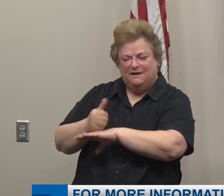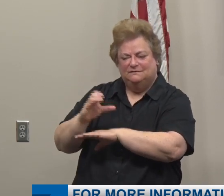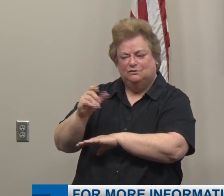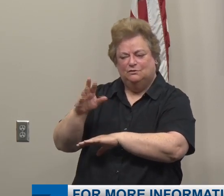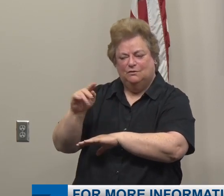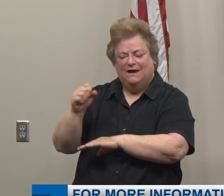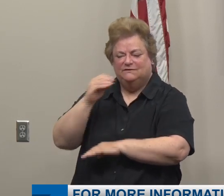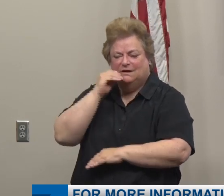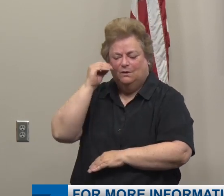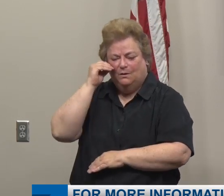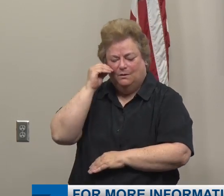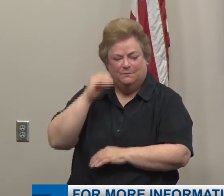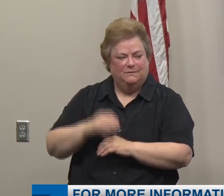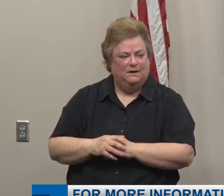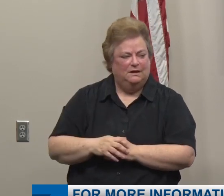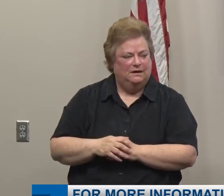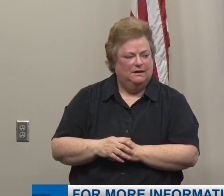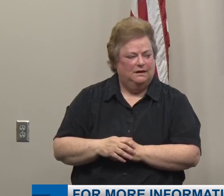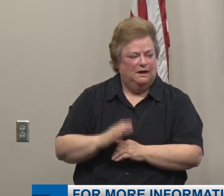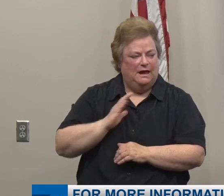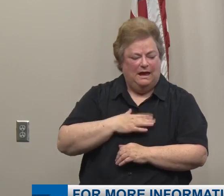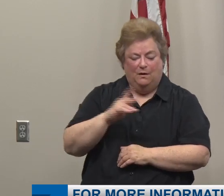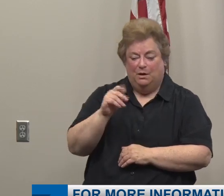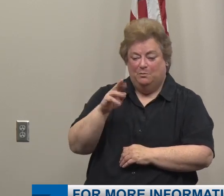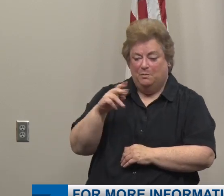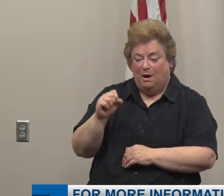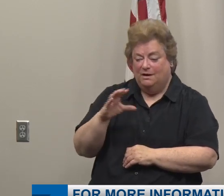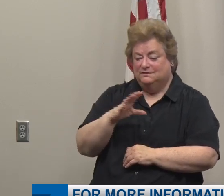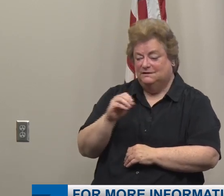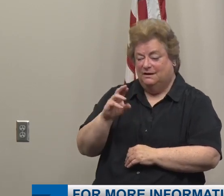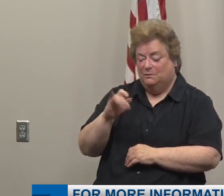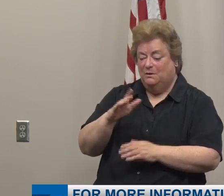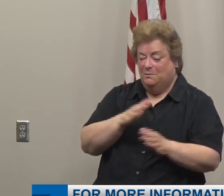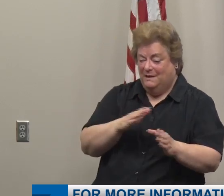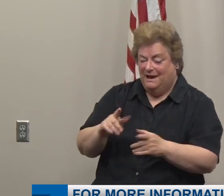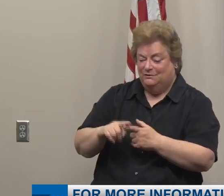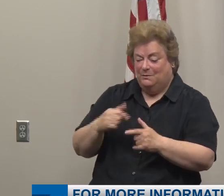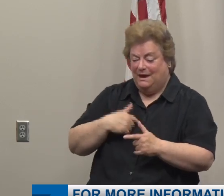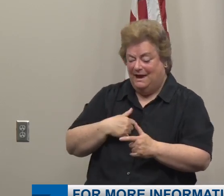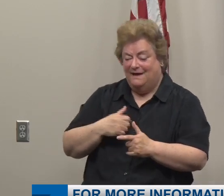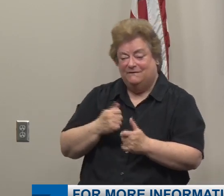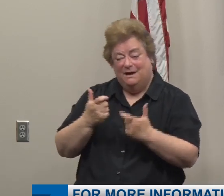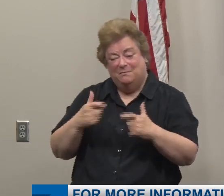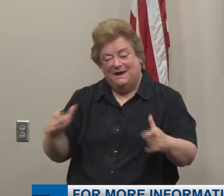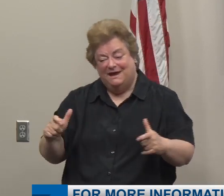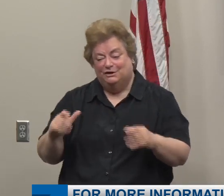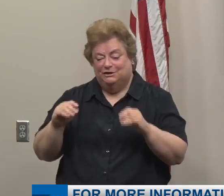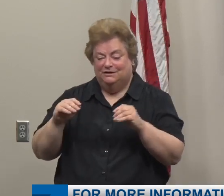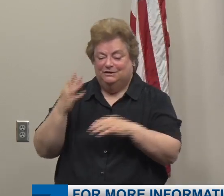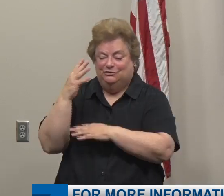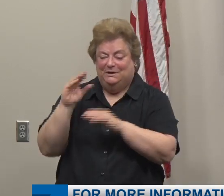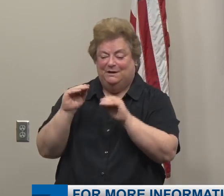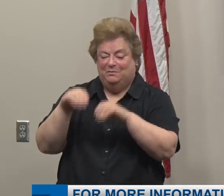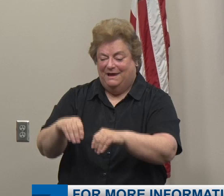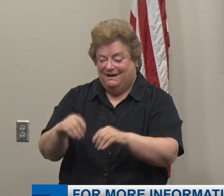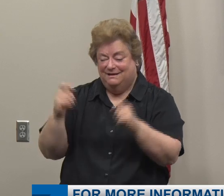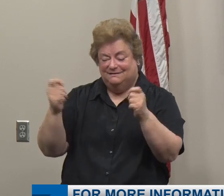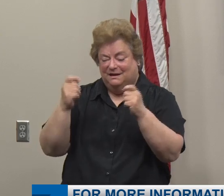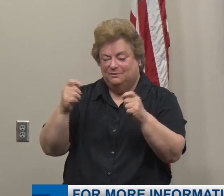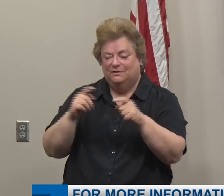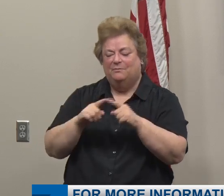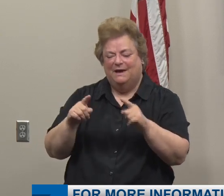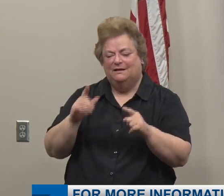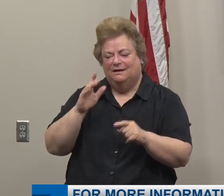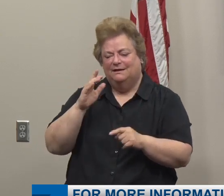our Parks and Recreation Department was planning a major tree planting event for tomorrow to celebrate Arbor Day but that has been